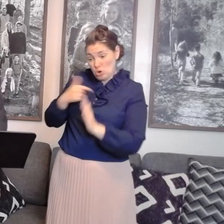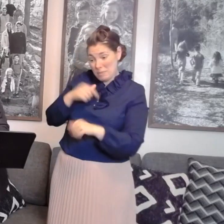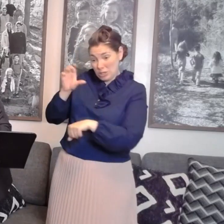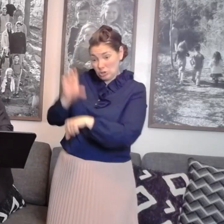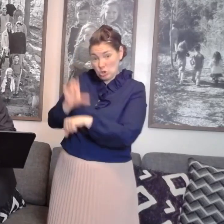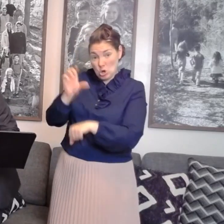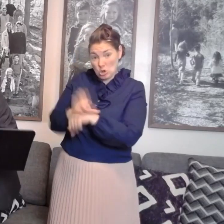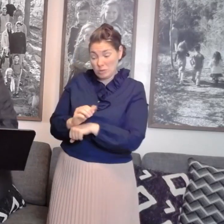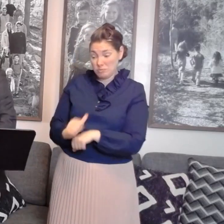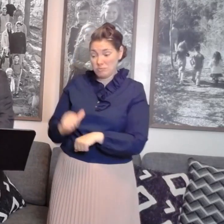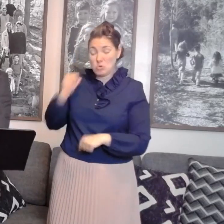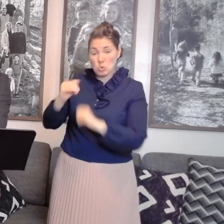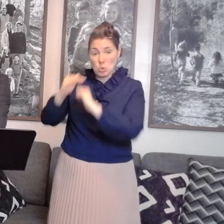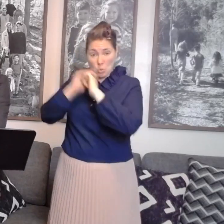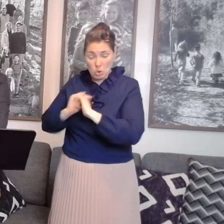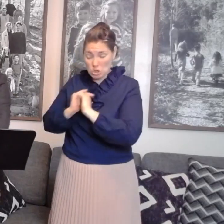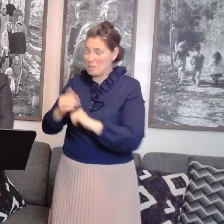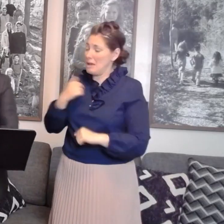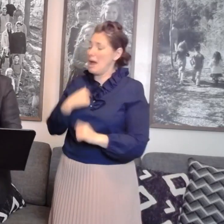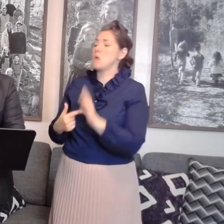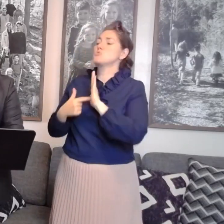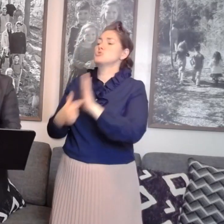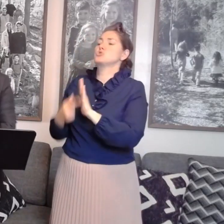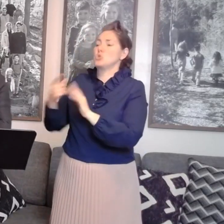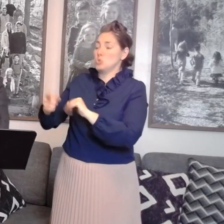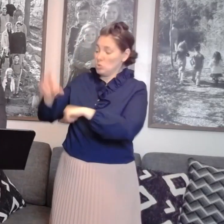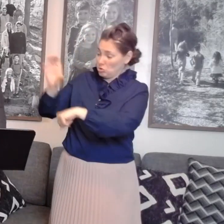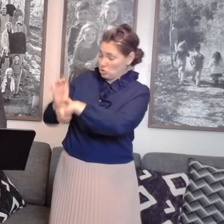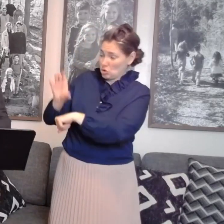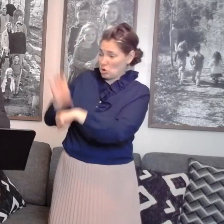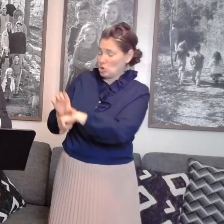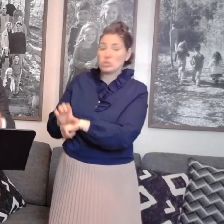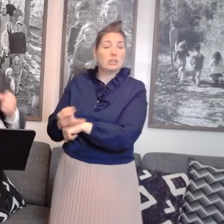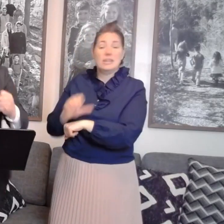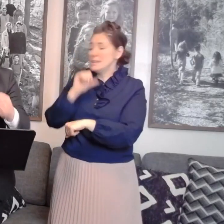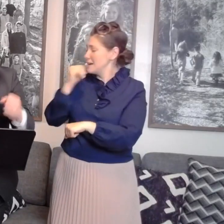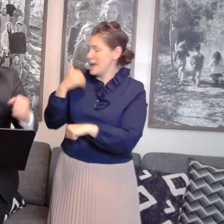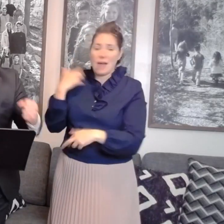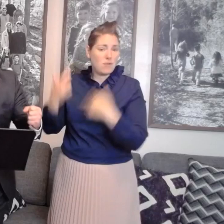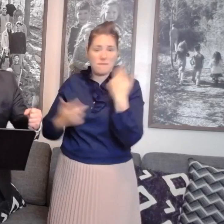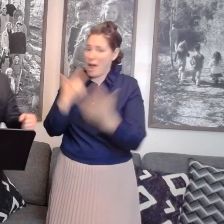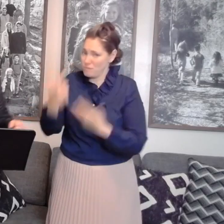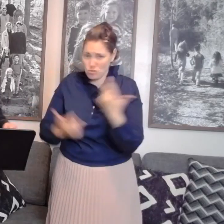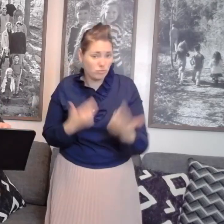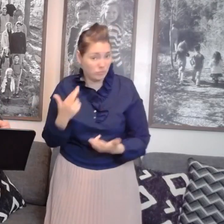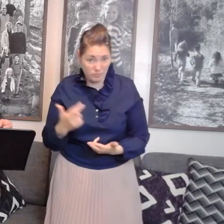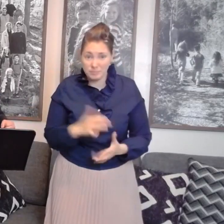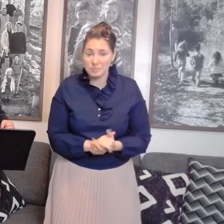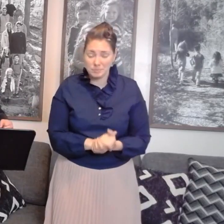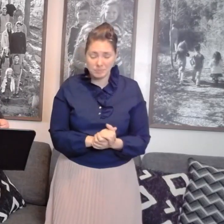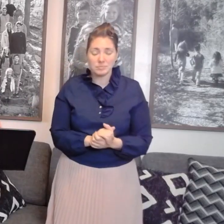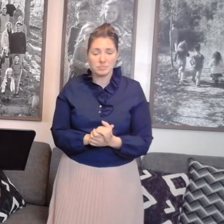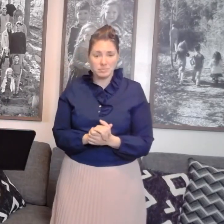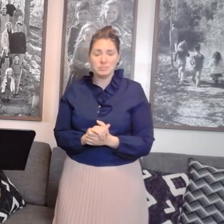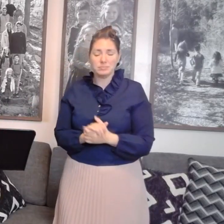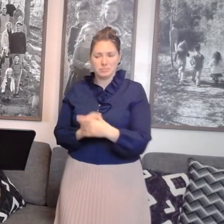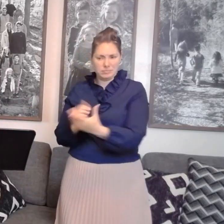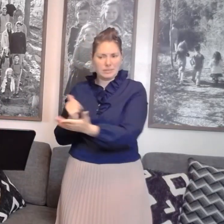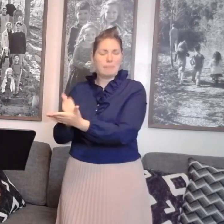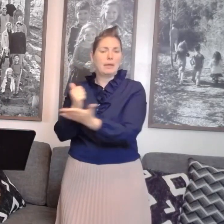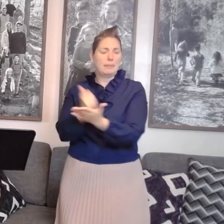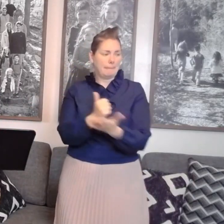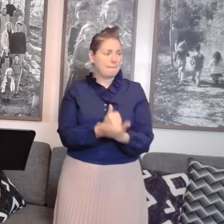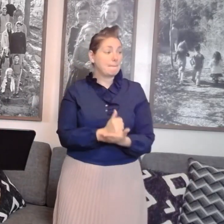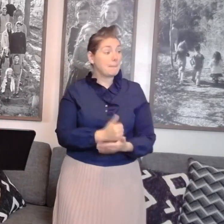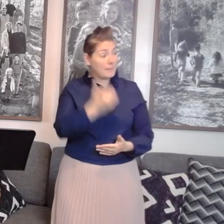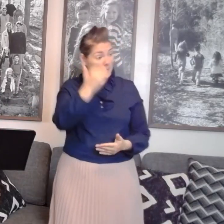doesn't worship, and I'll show you a church that's not having revival. Yes. Yes. Hallelujah. Amen. You know